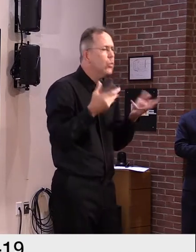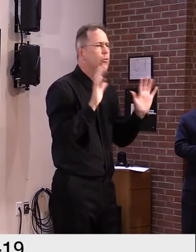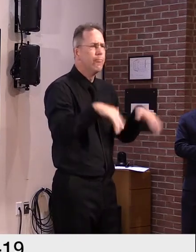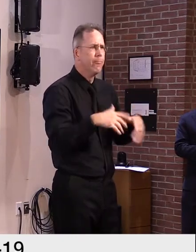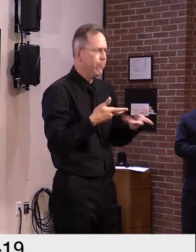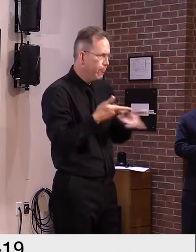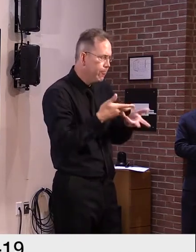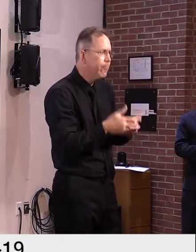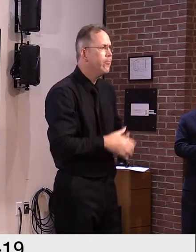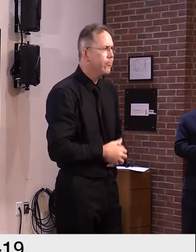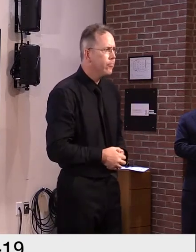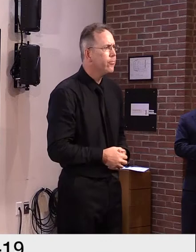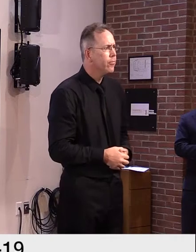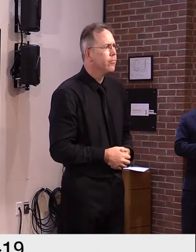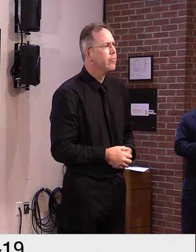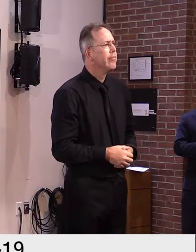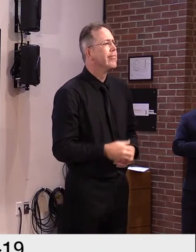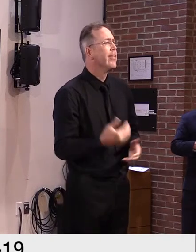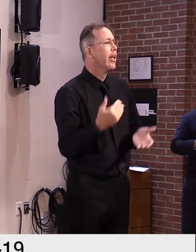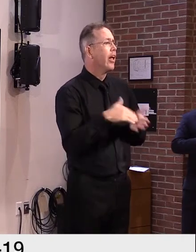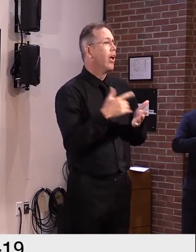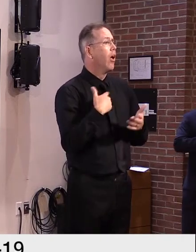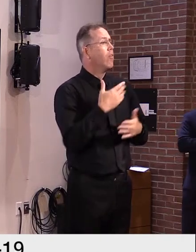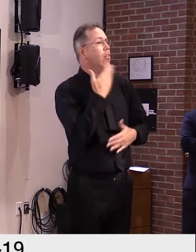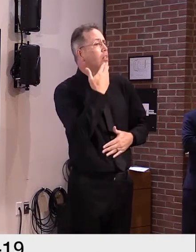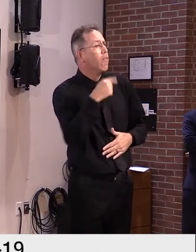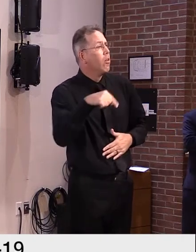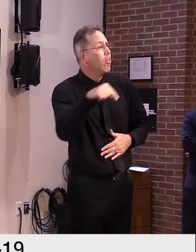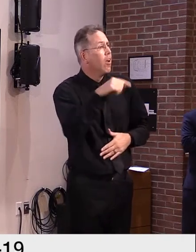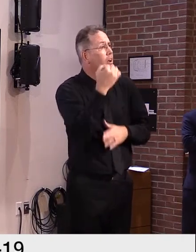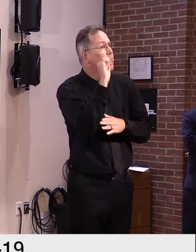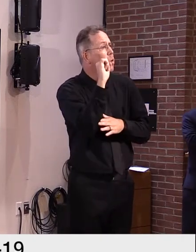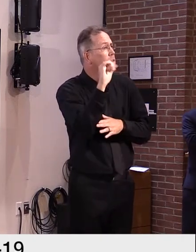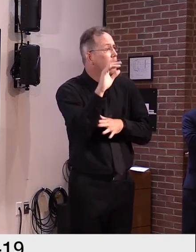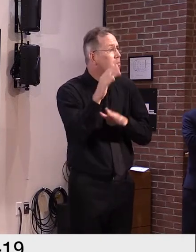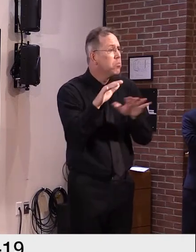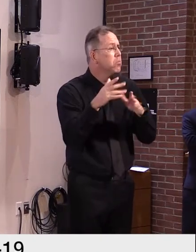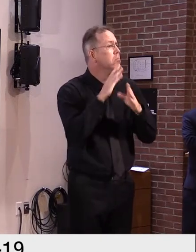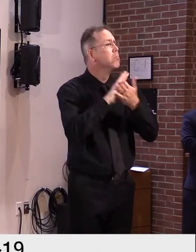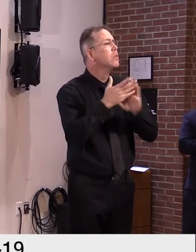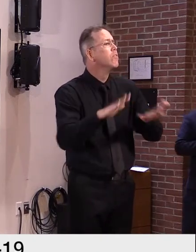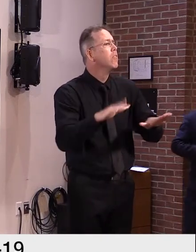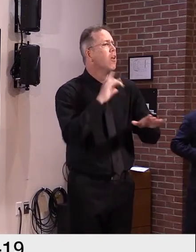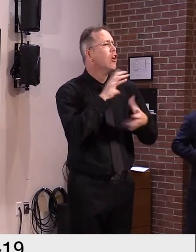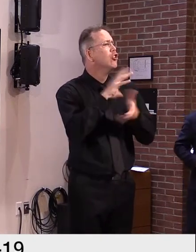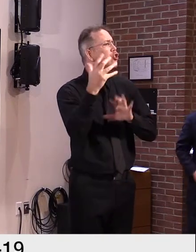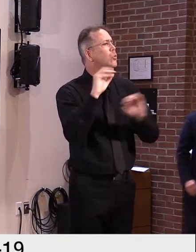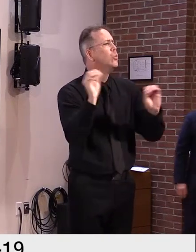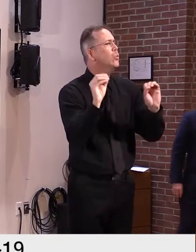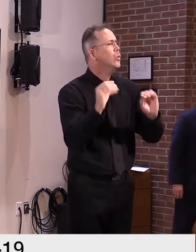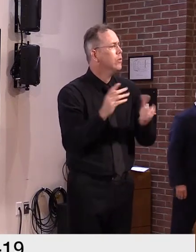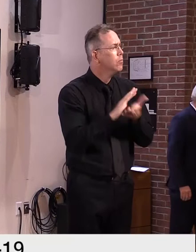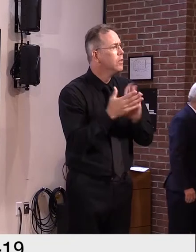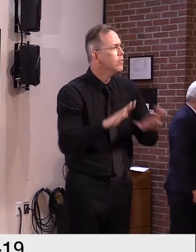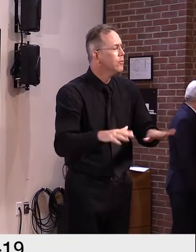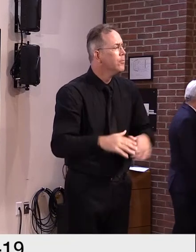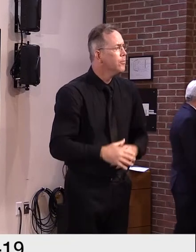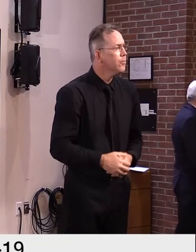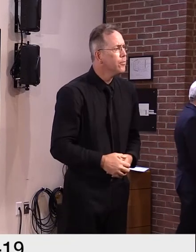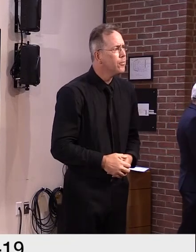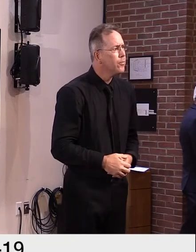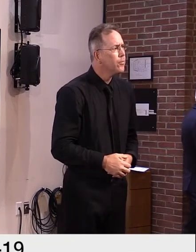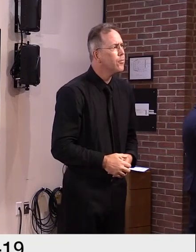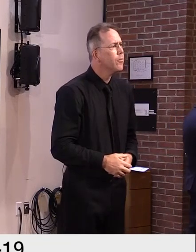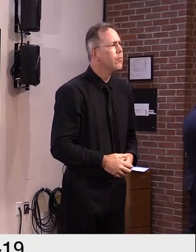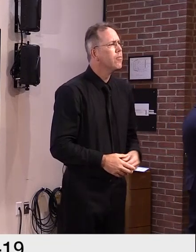But again, I'm very thankful that it's remained peaceful over the last couple of months. But the fact that it has gone to personal, so if